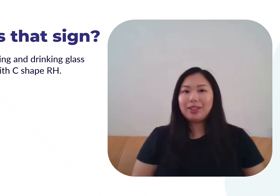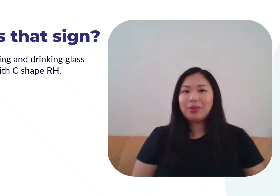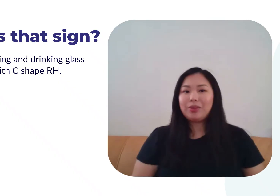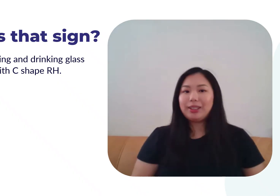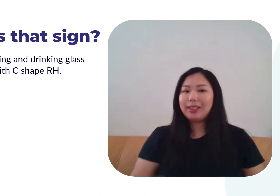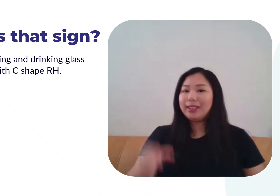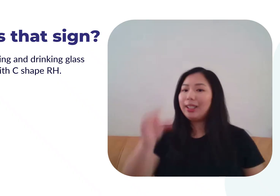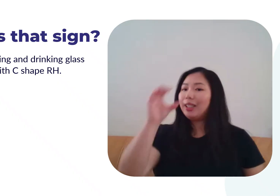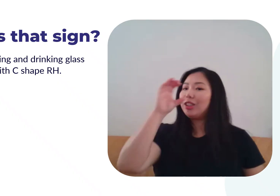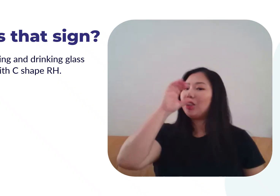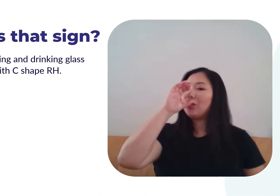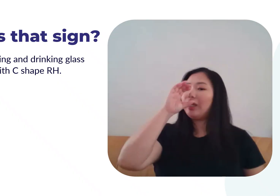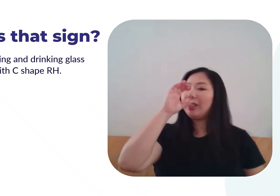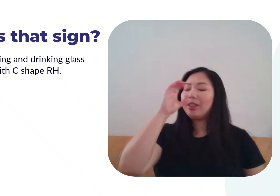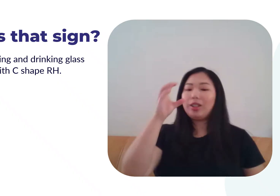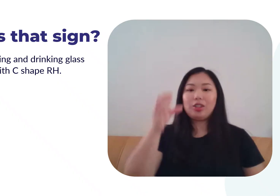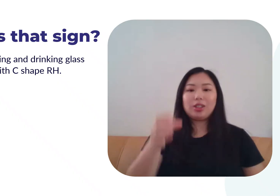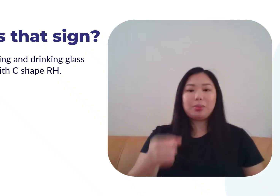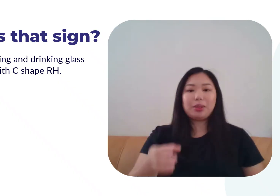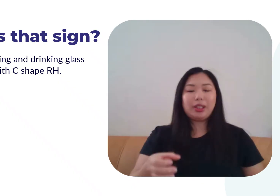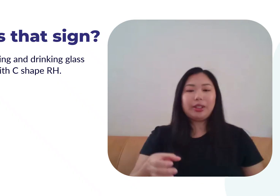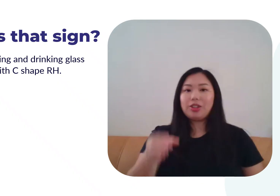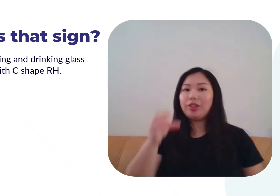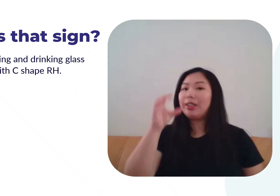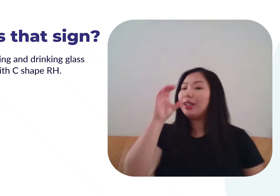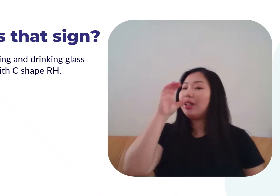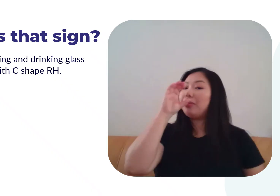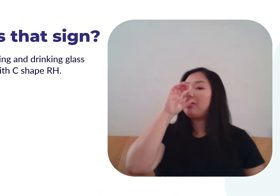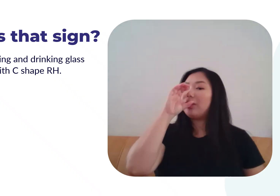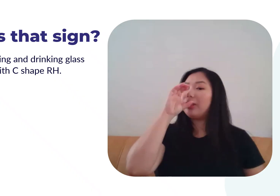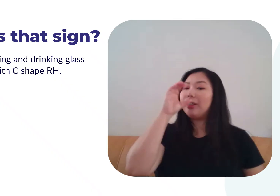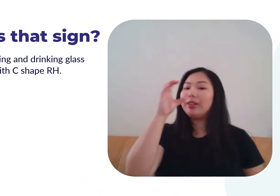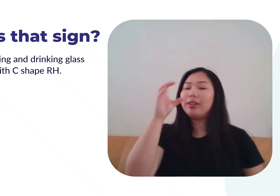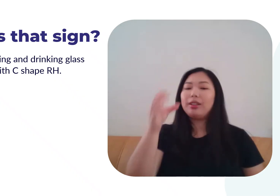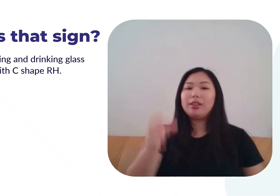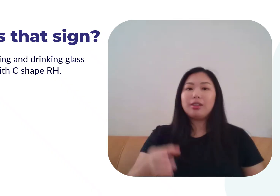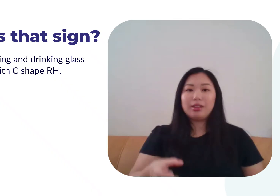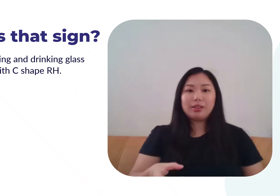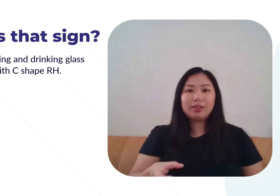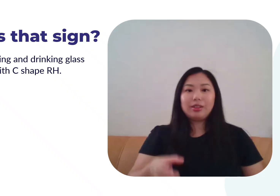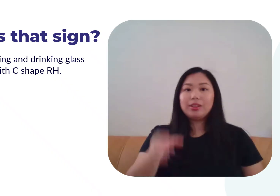hopefully this one was easy. Drink. You just pretend to drink a cup of water.